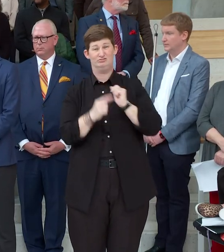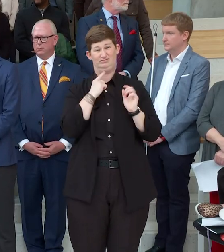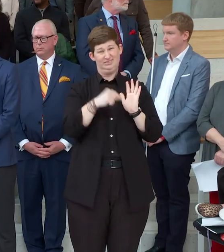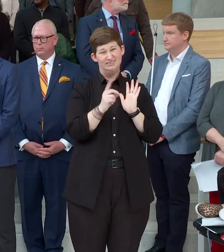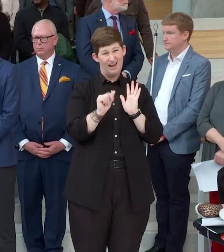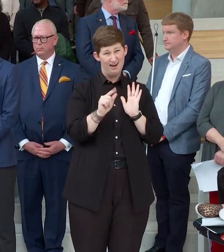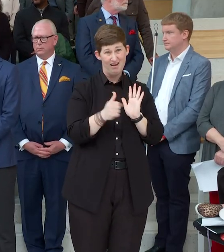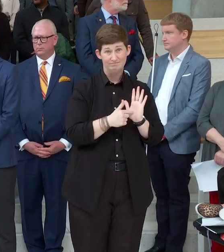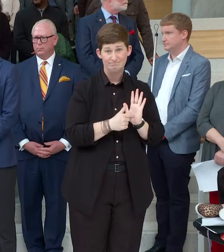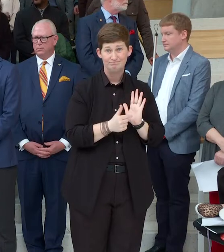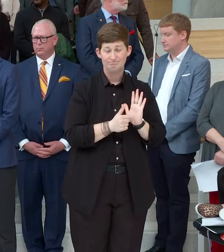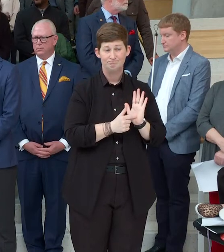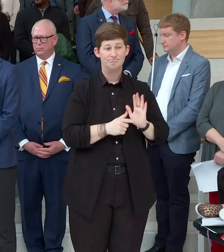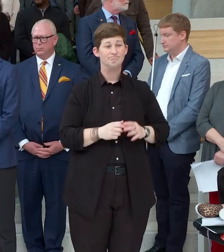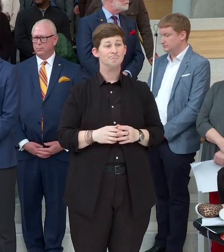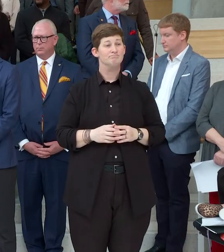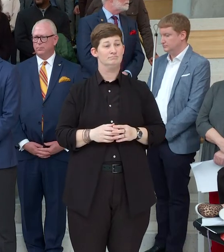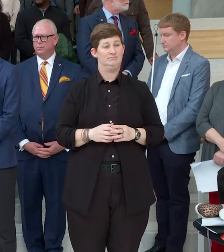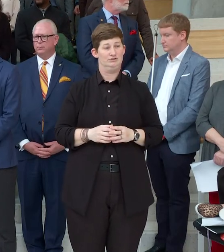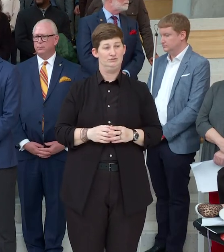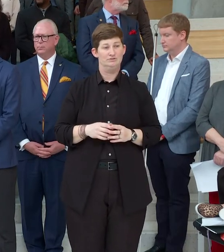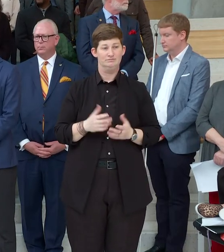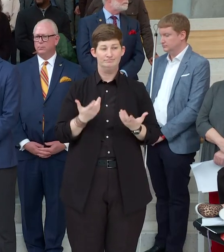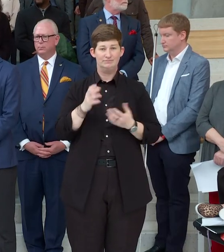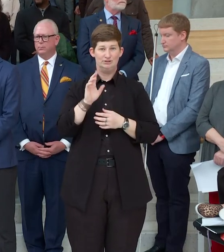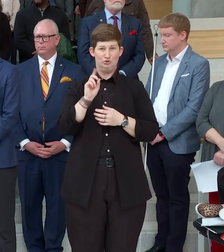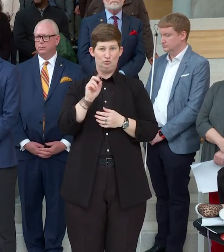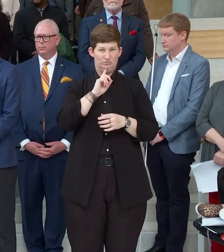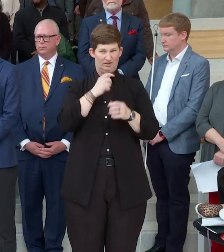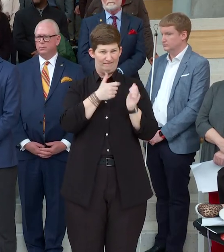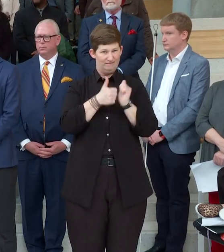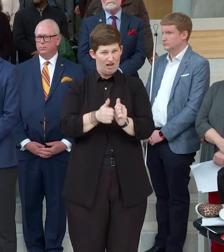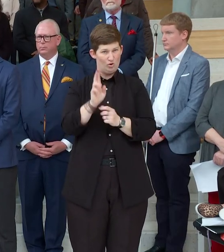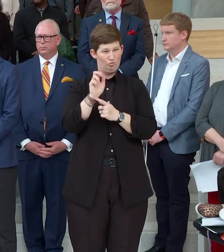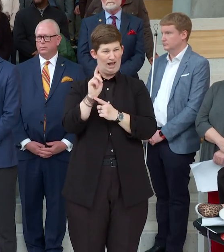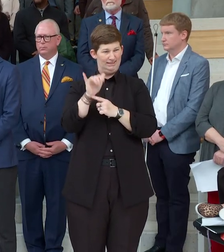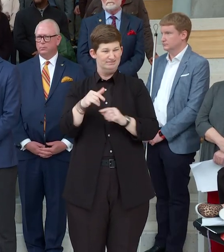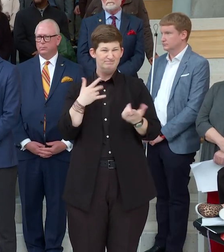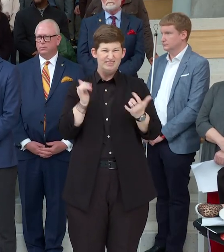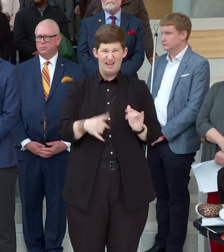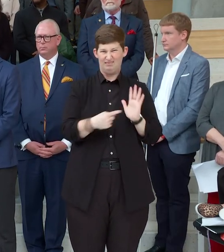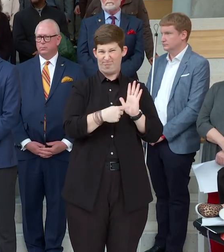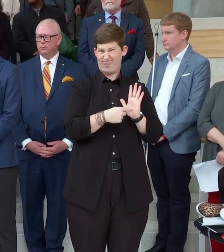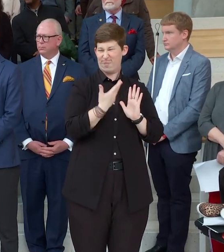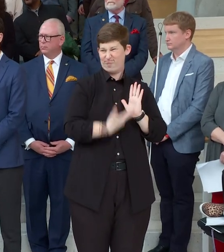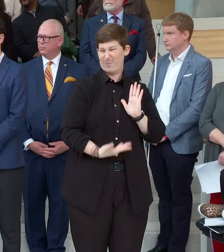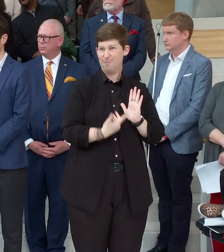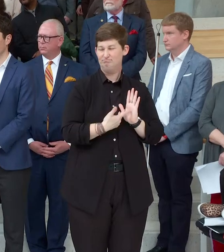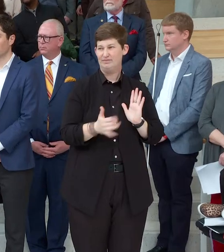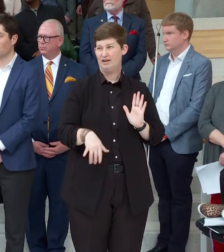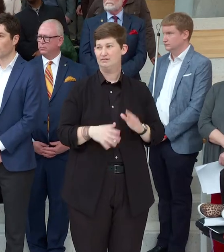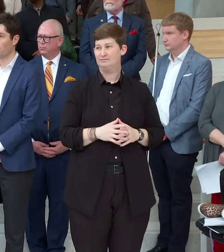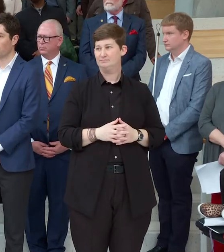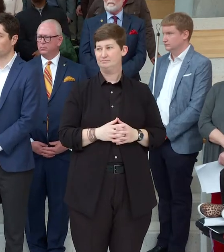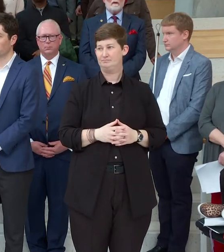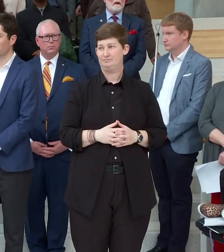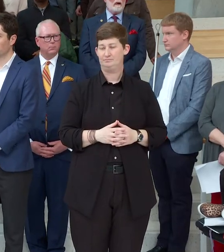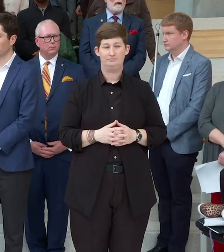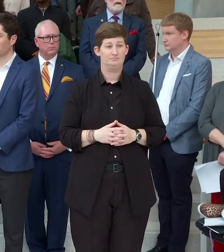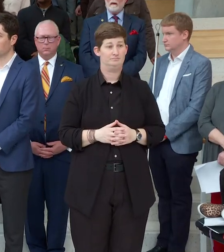as real of time as we can. So that's what we're preparing for as we head towards that May 1st date. Thank you. One more question.